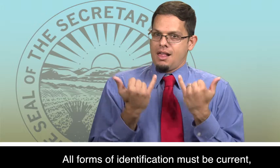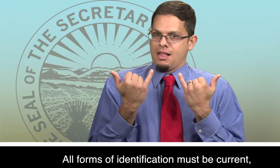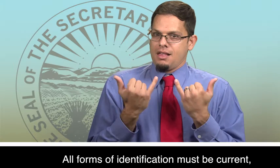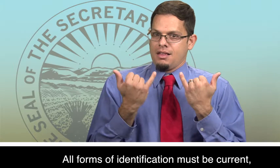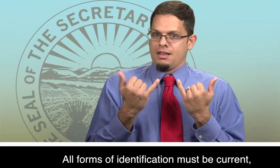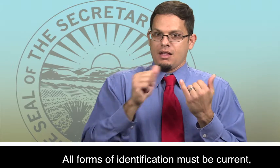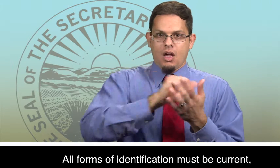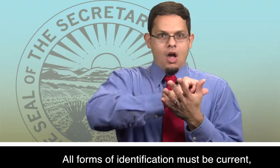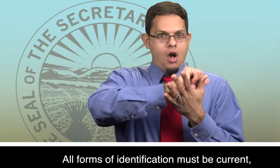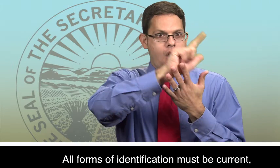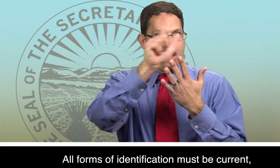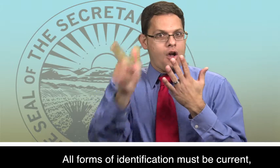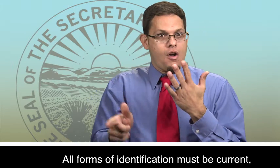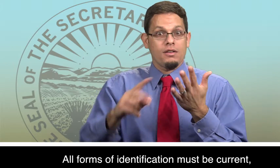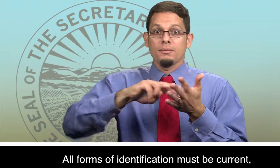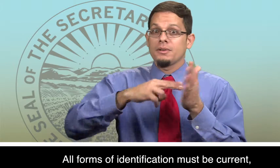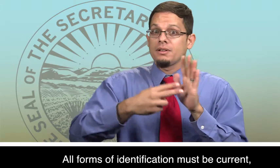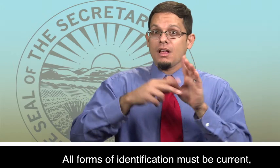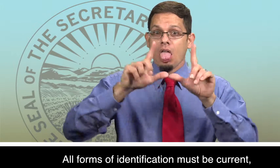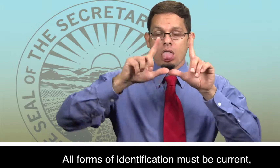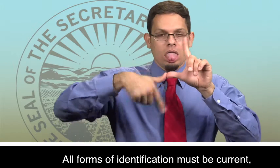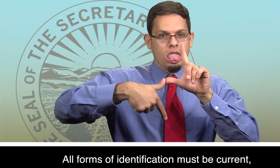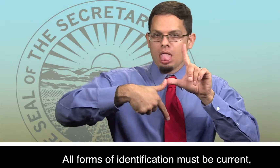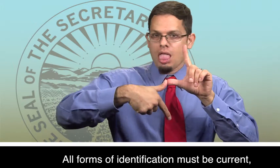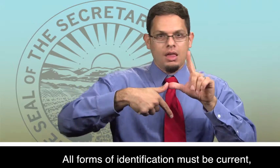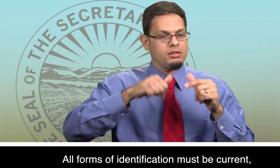All forms of identification must be current,